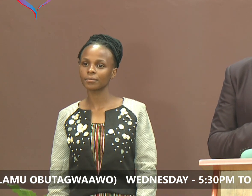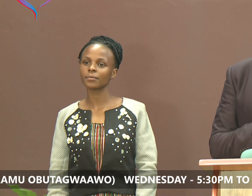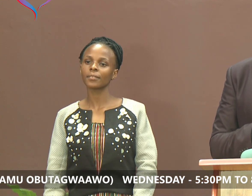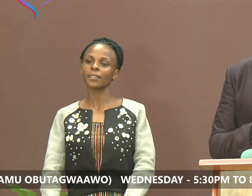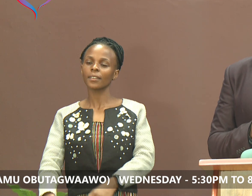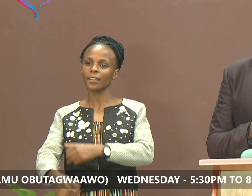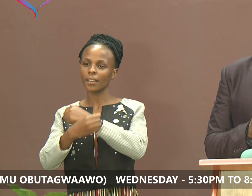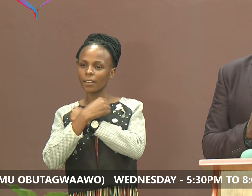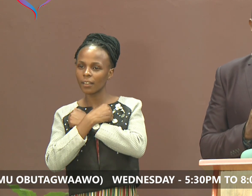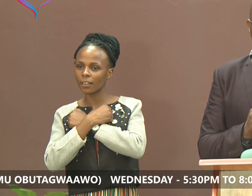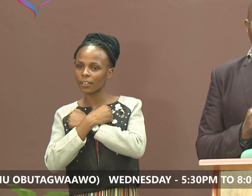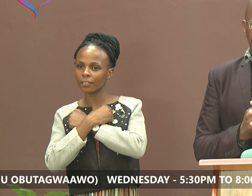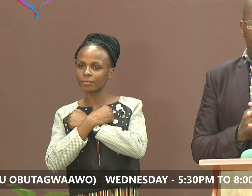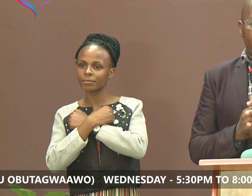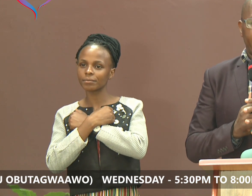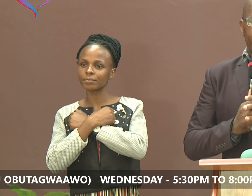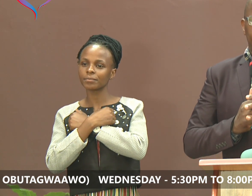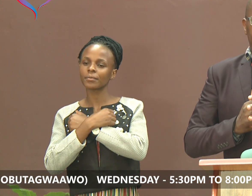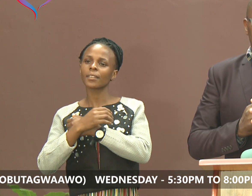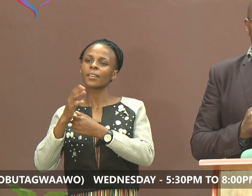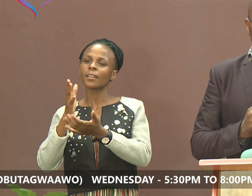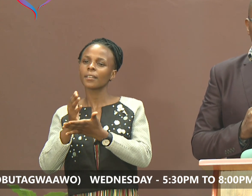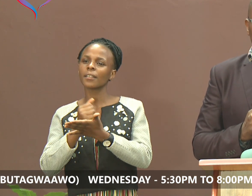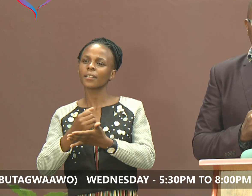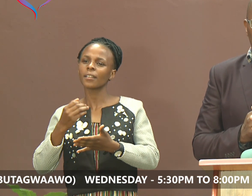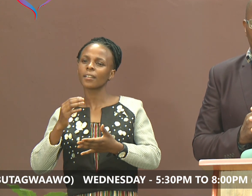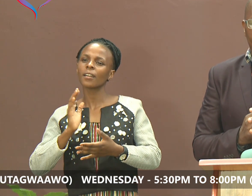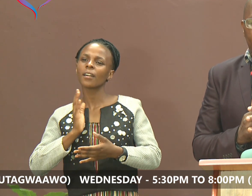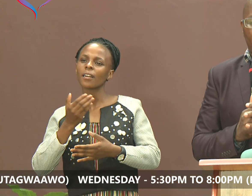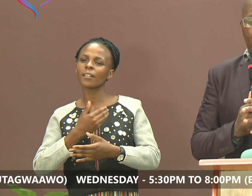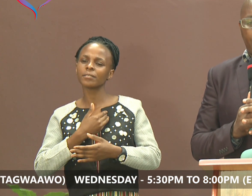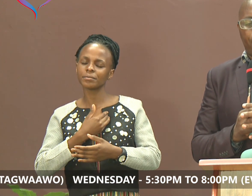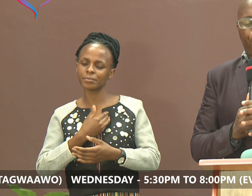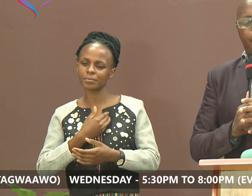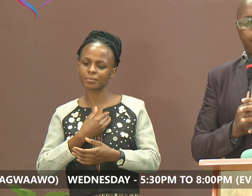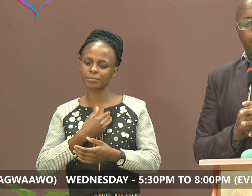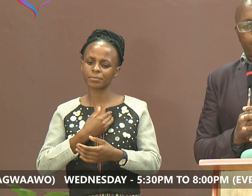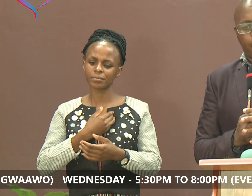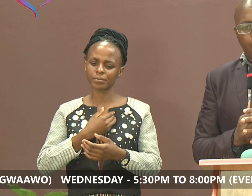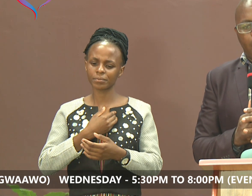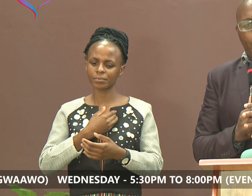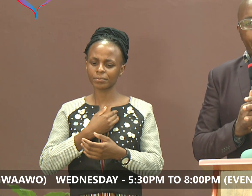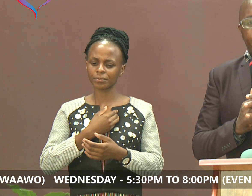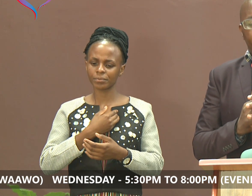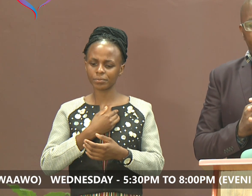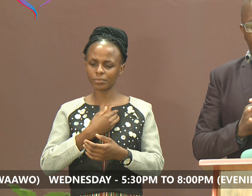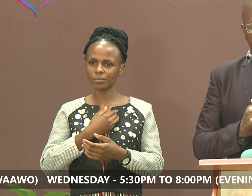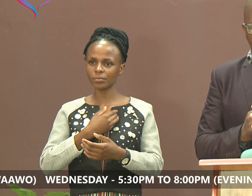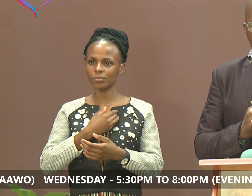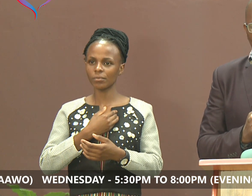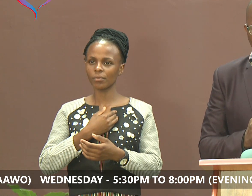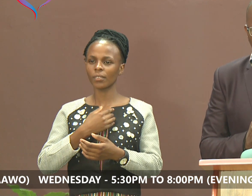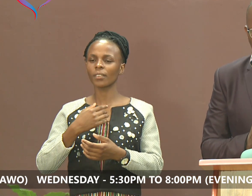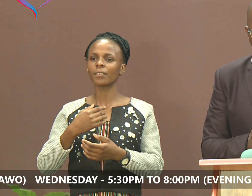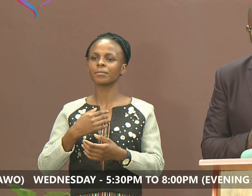Intimacy. Okubeera okumpi n'omuntu. Because our intimacy in Christ, we are in a fallen state. Our intimacy, me